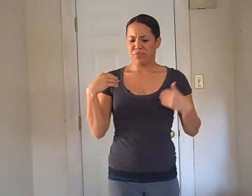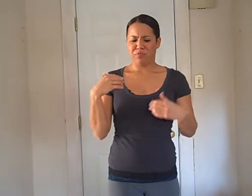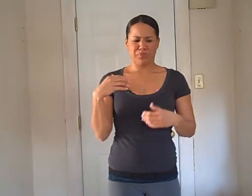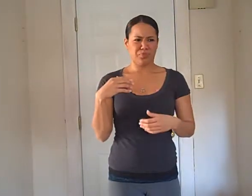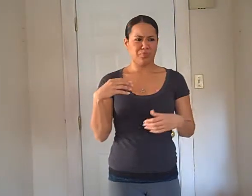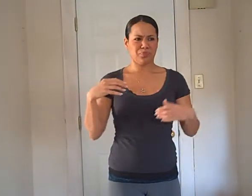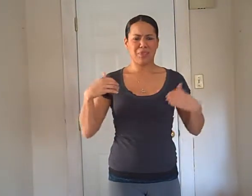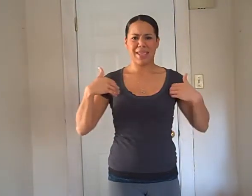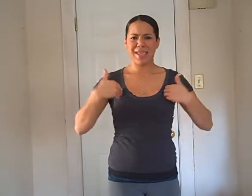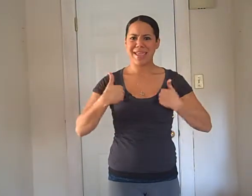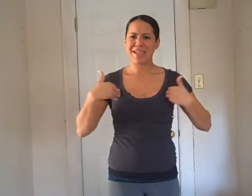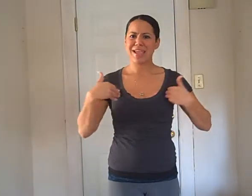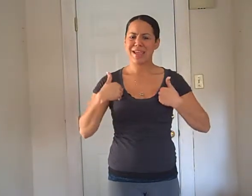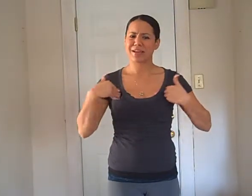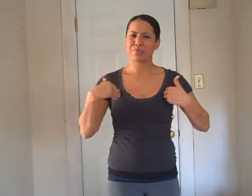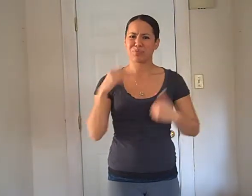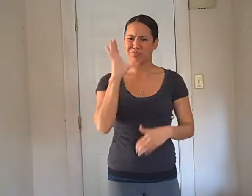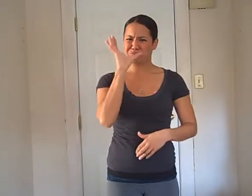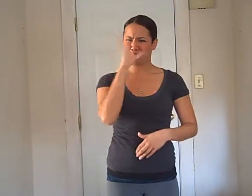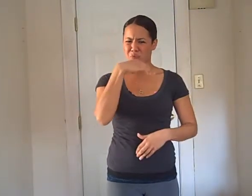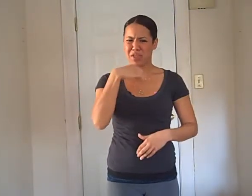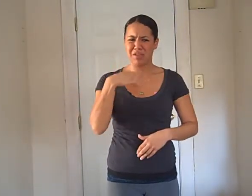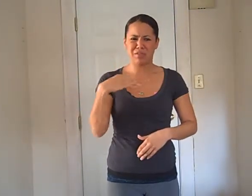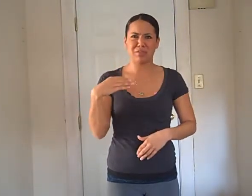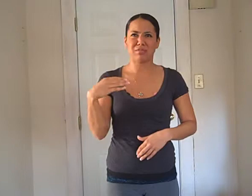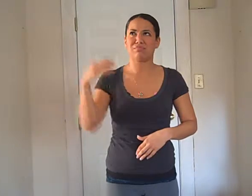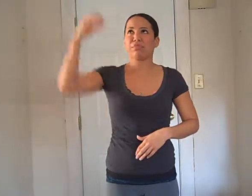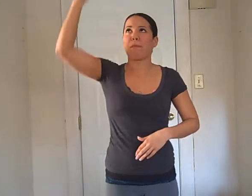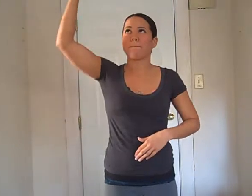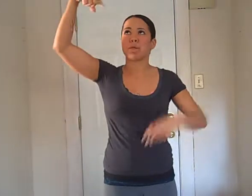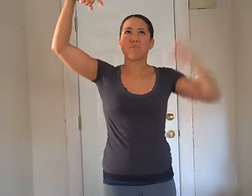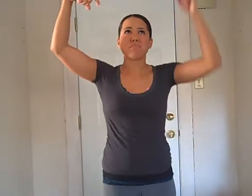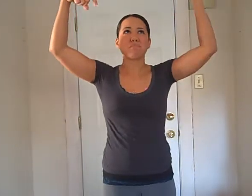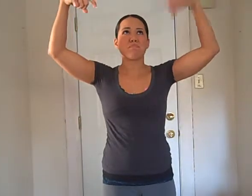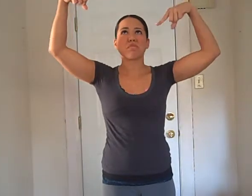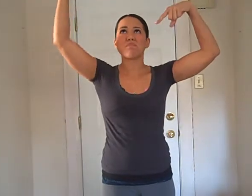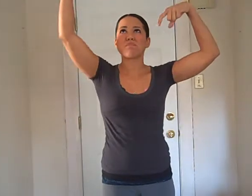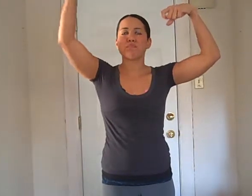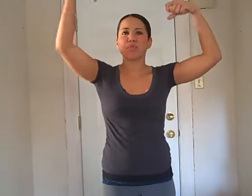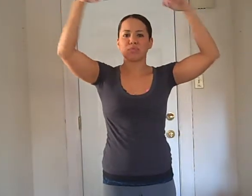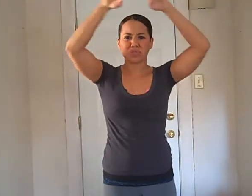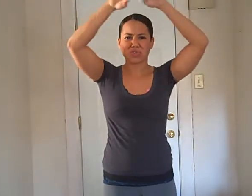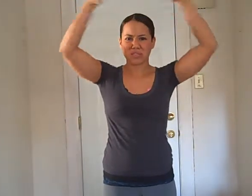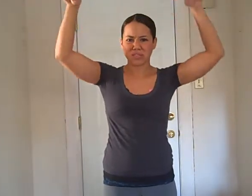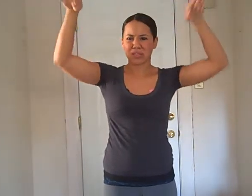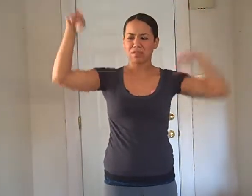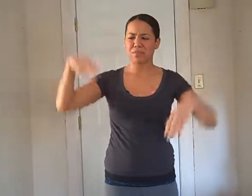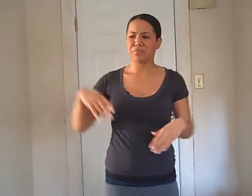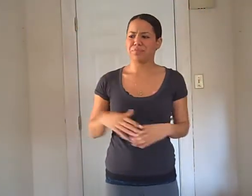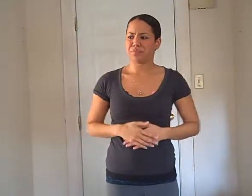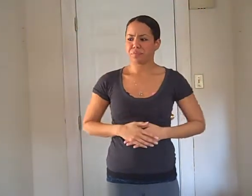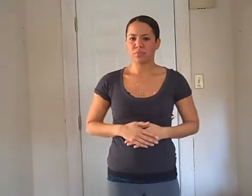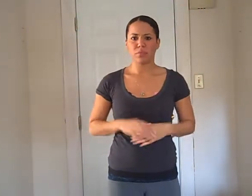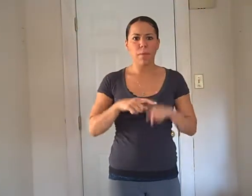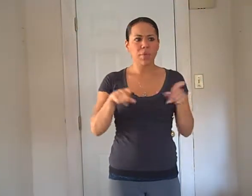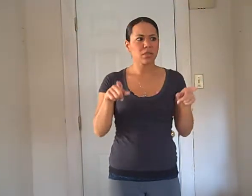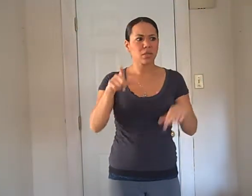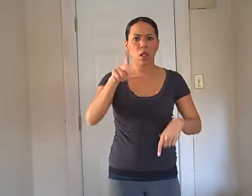recognize, all flapping wings or snapping jaws, hung from the ceiling. Luna was not there. The thing that